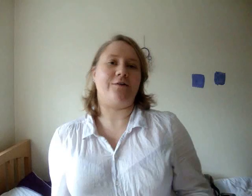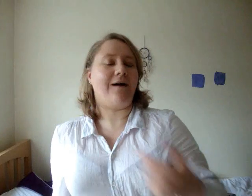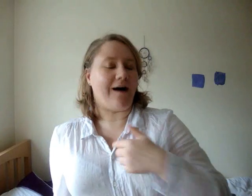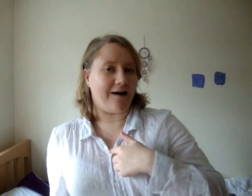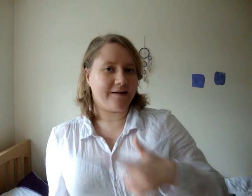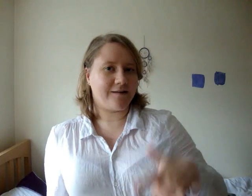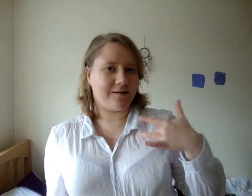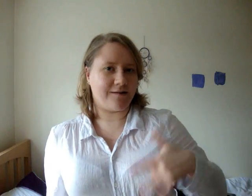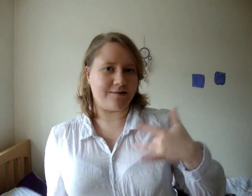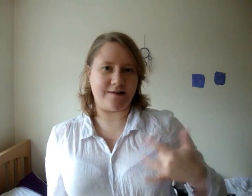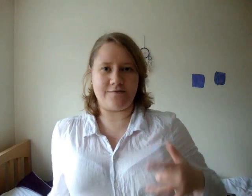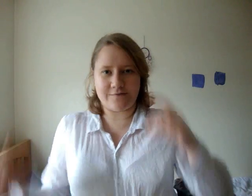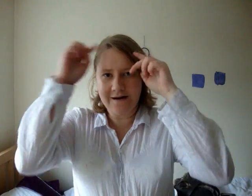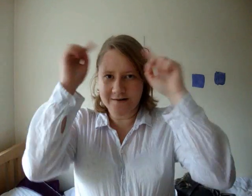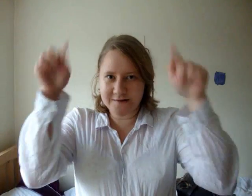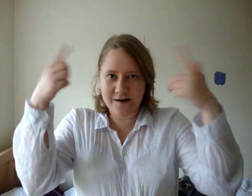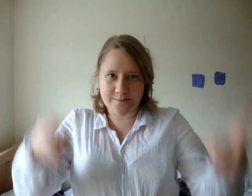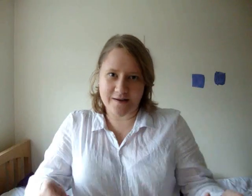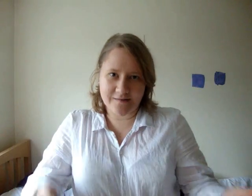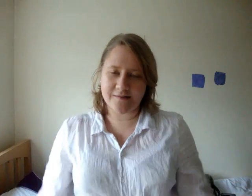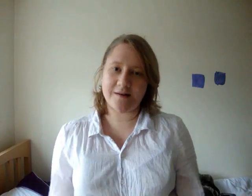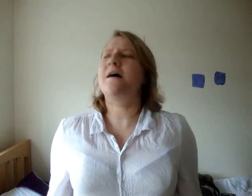So I live Derby.